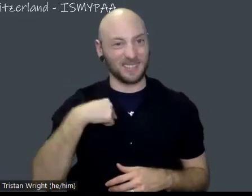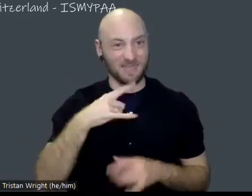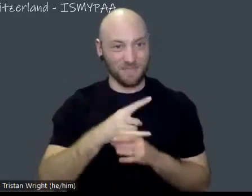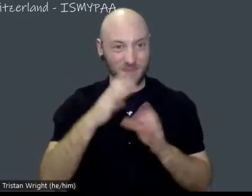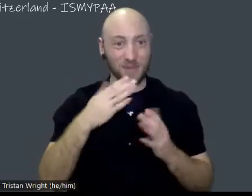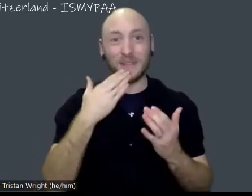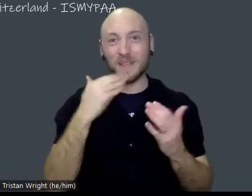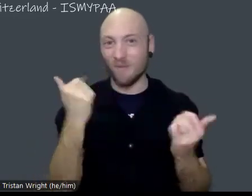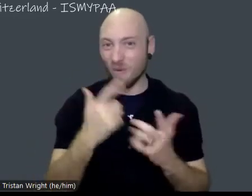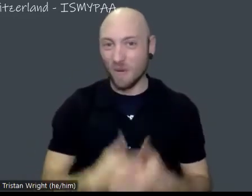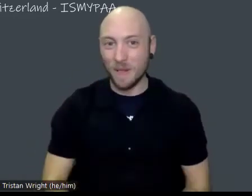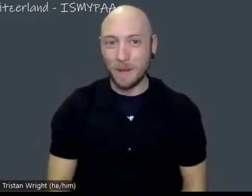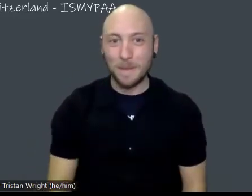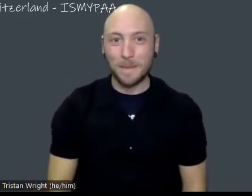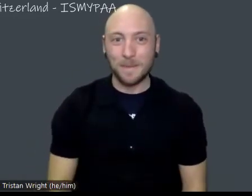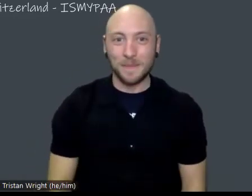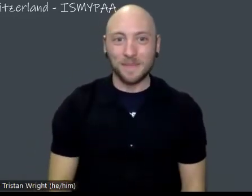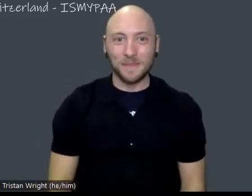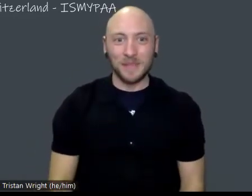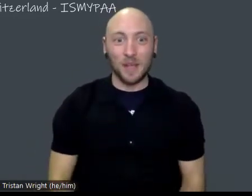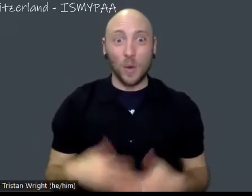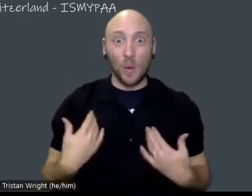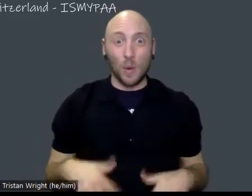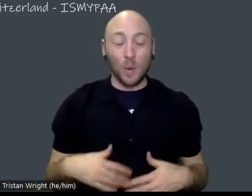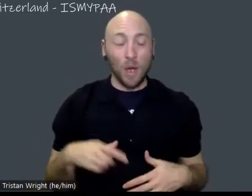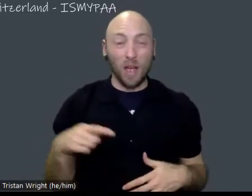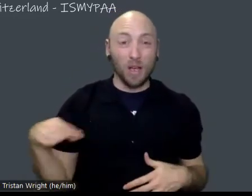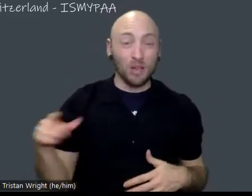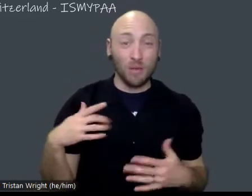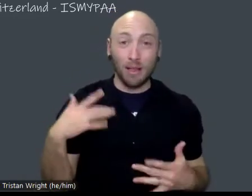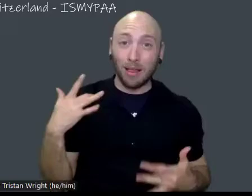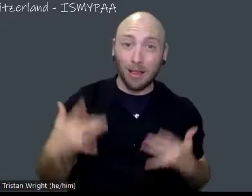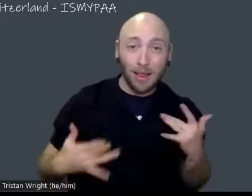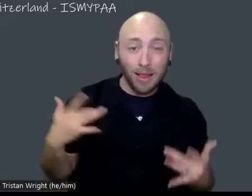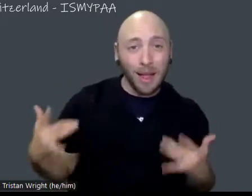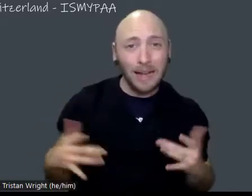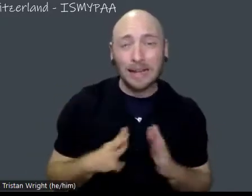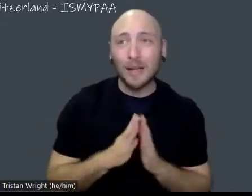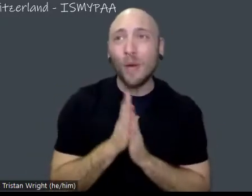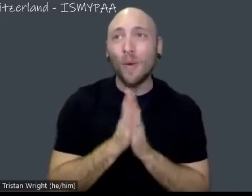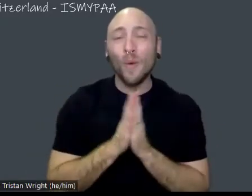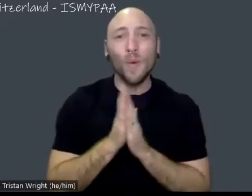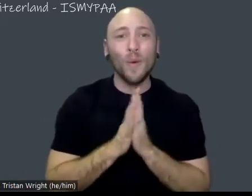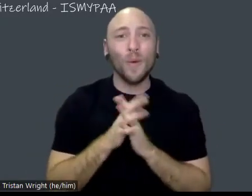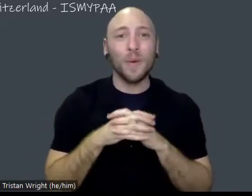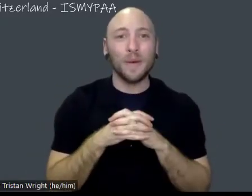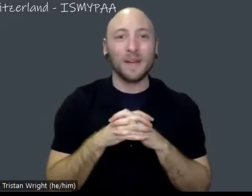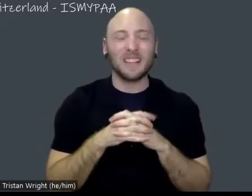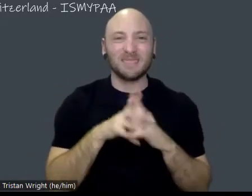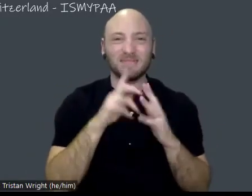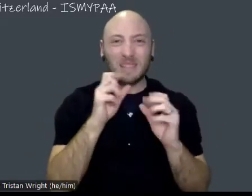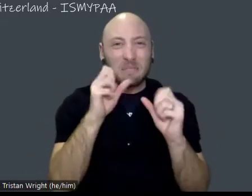everybody. It's a huge enthusiasm. You are really spreading out. It's